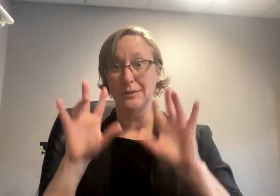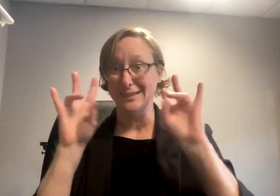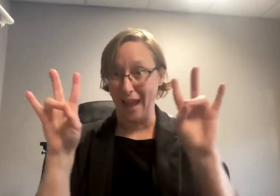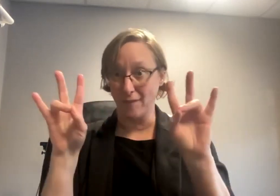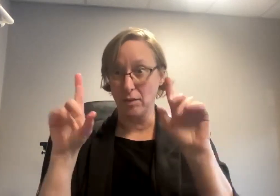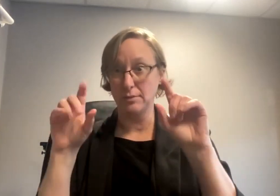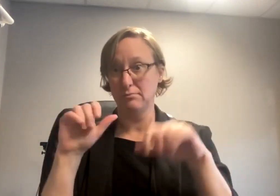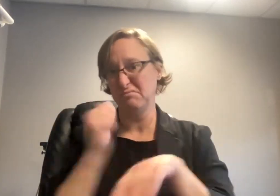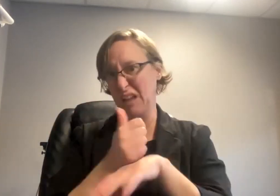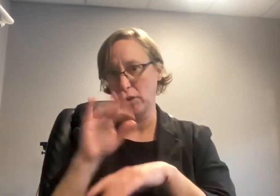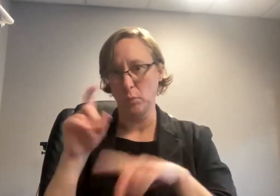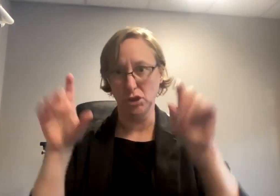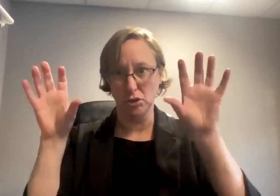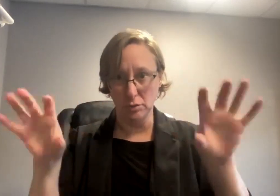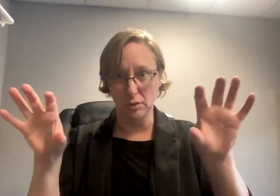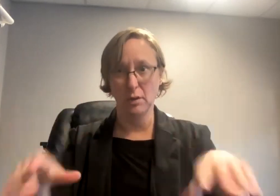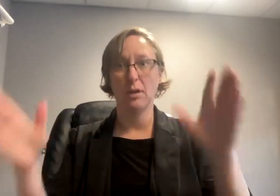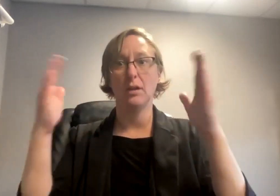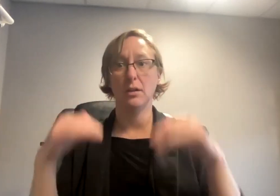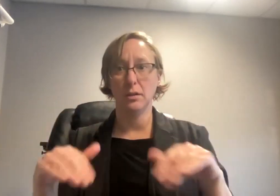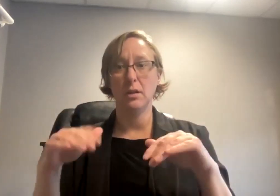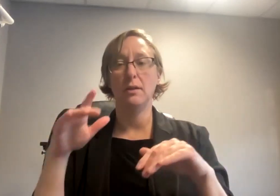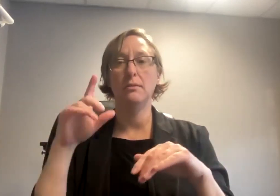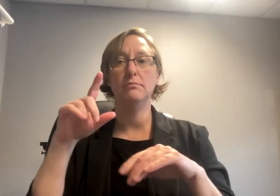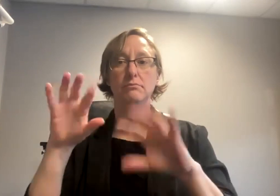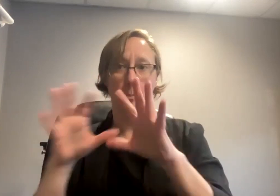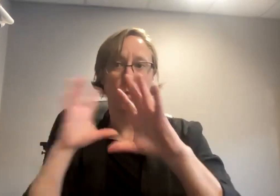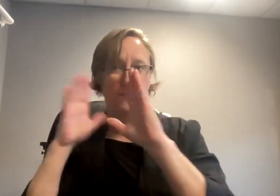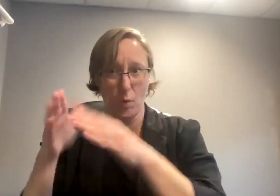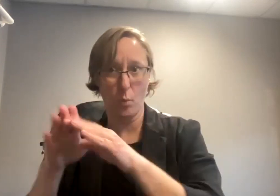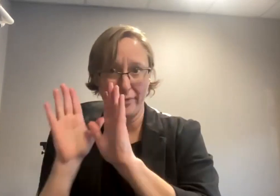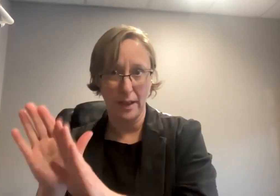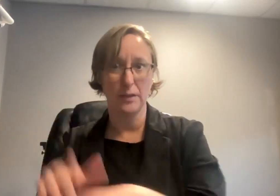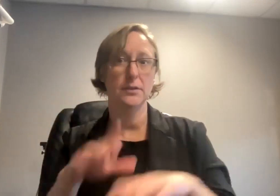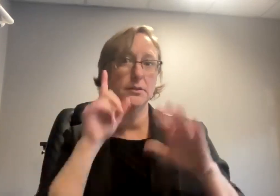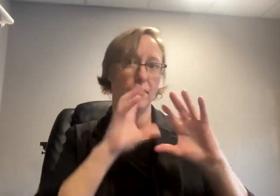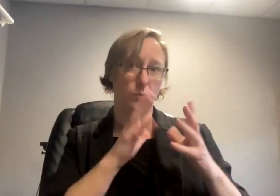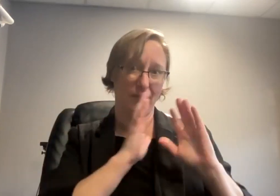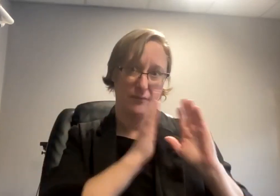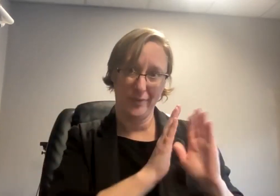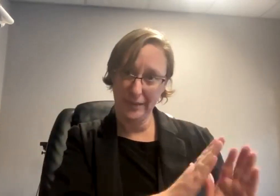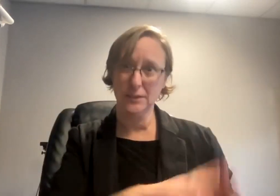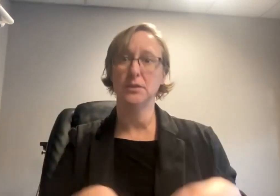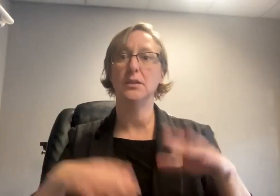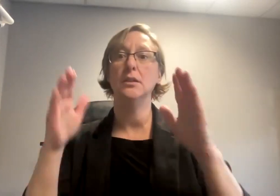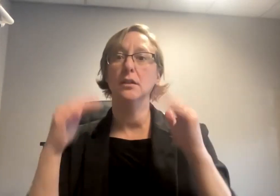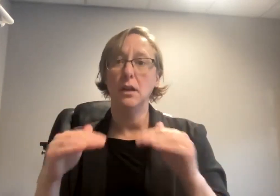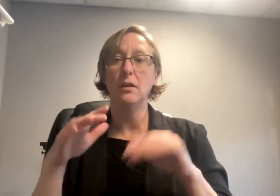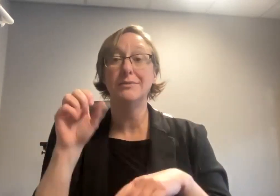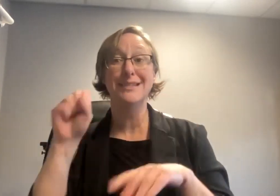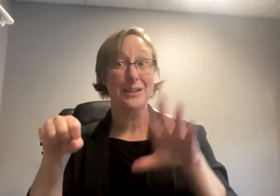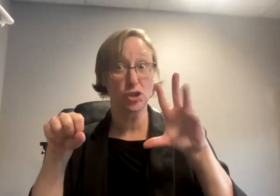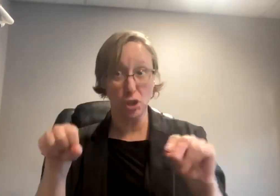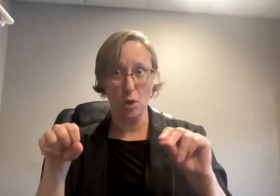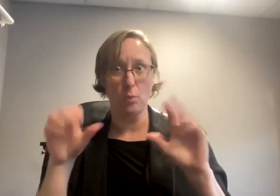Okay, so far we've agreed we're going to have 7 questions for each survey. We'll have a focus on the group